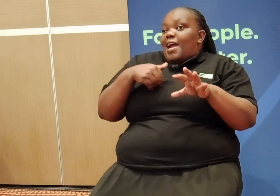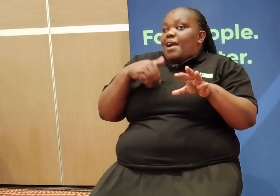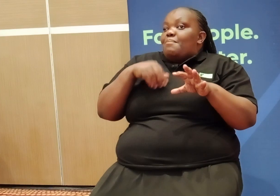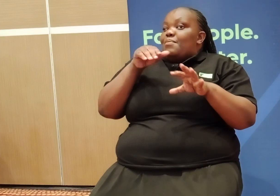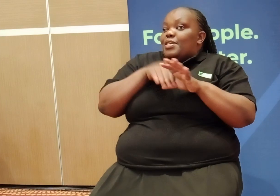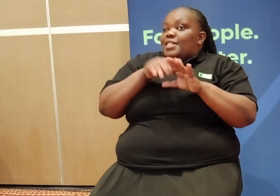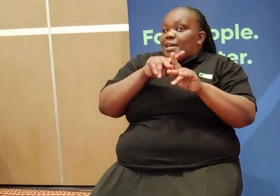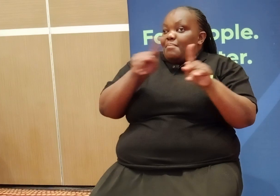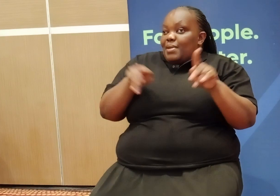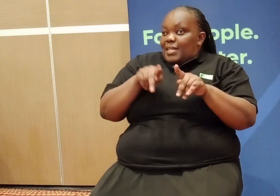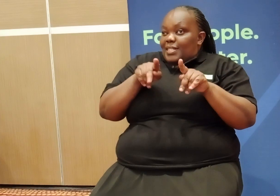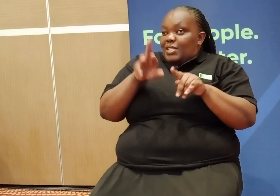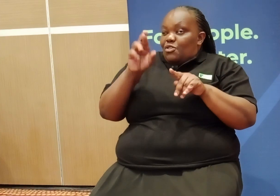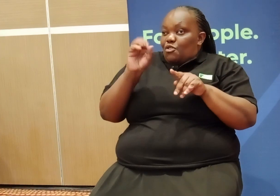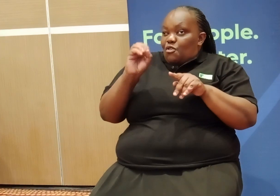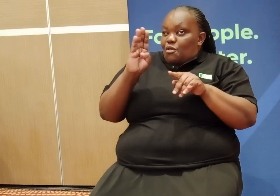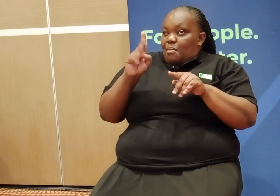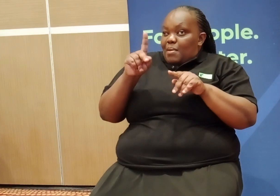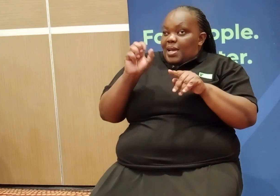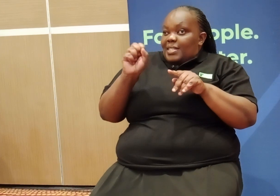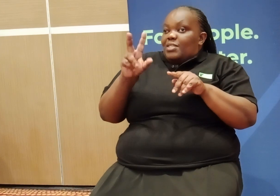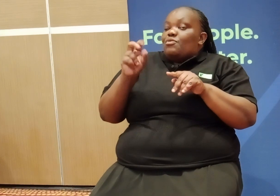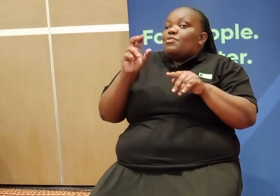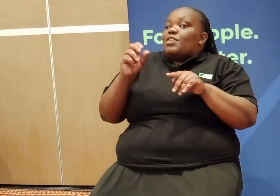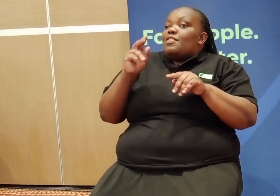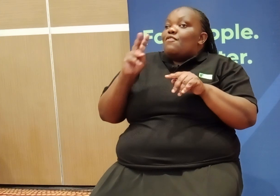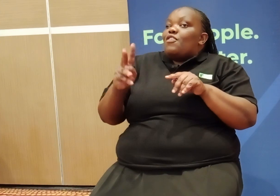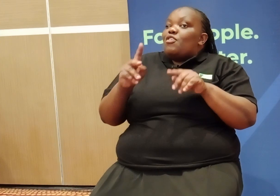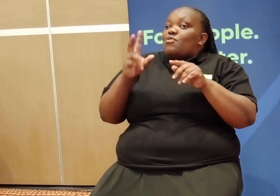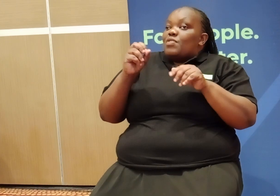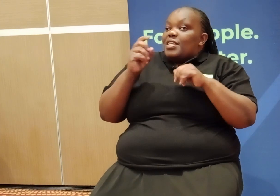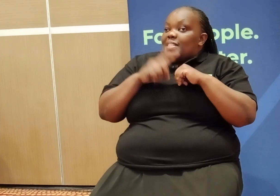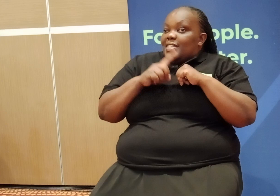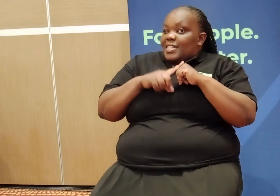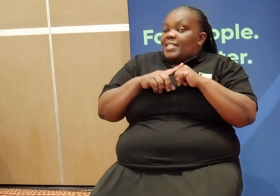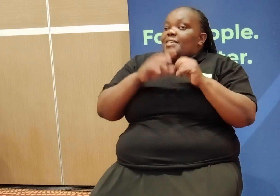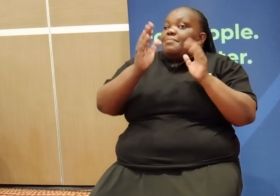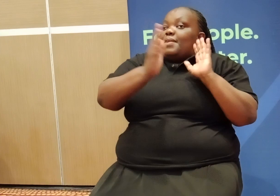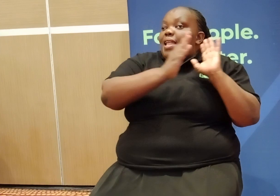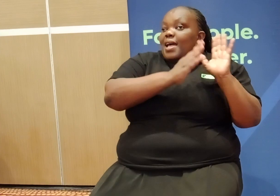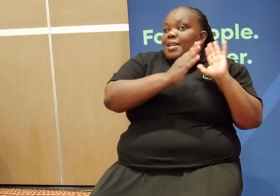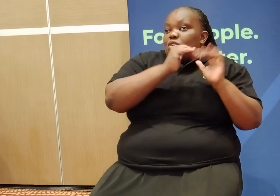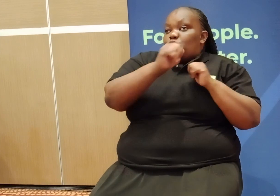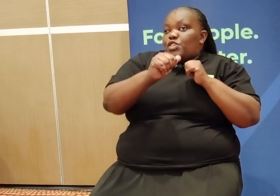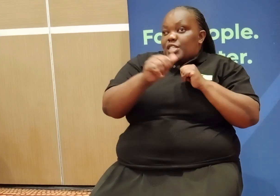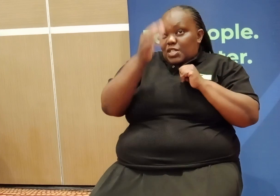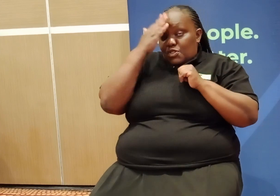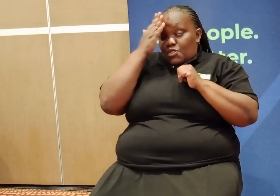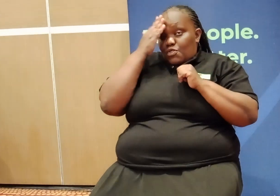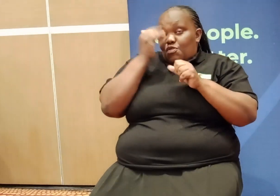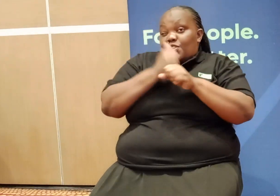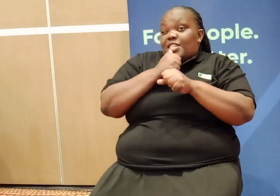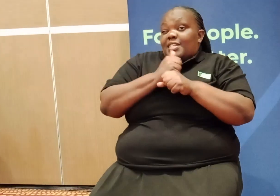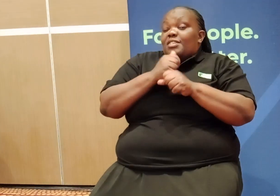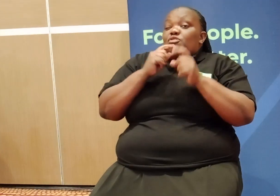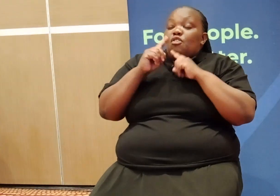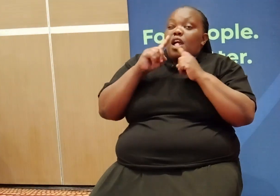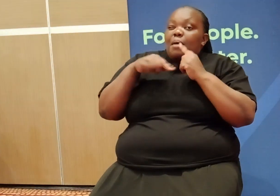a robust 2024-26 strategy, which I know we did mention the last time we met